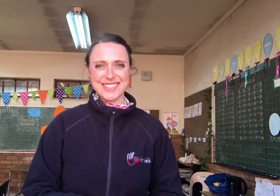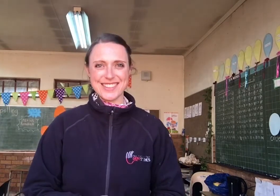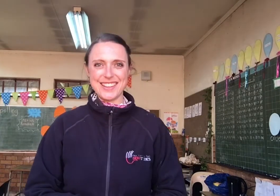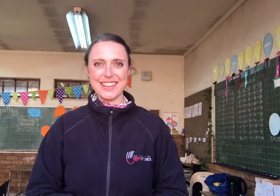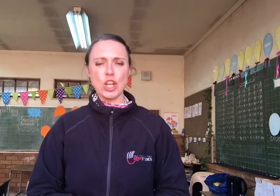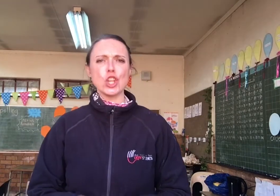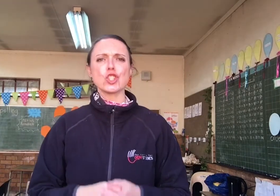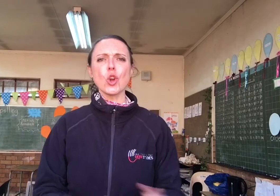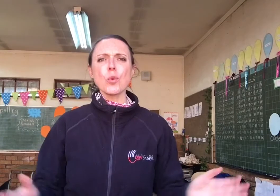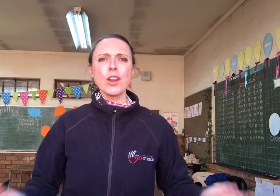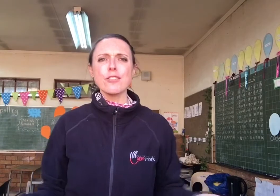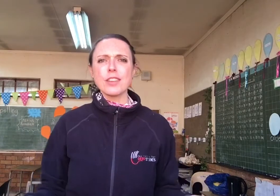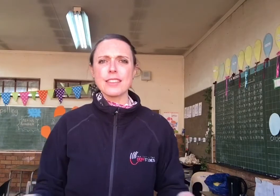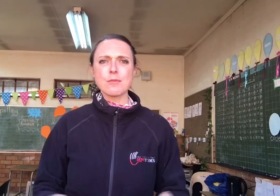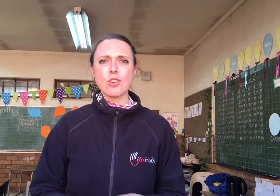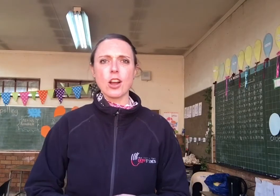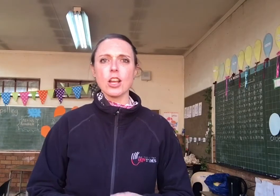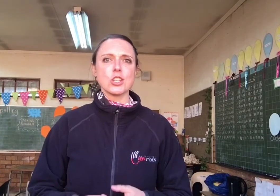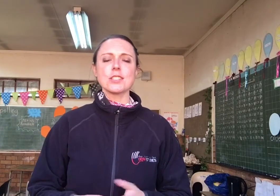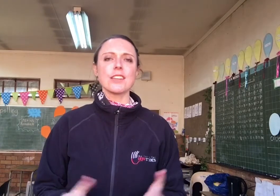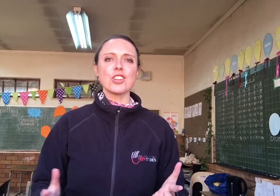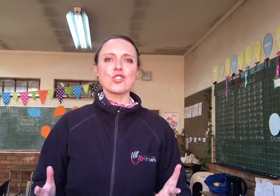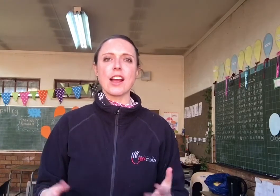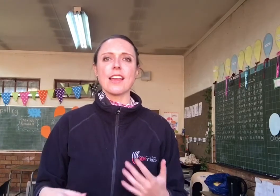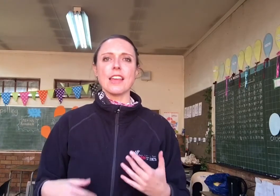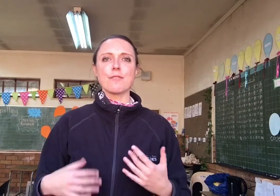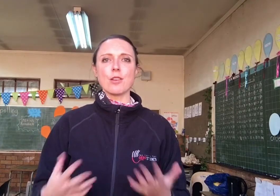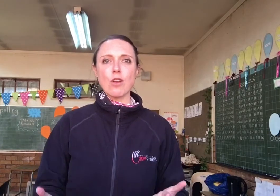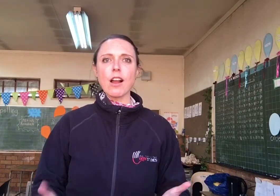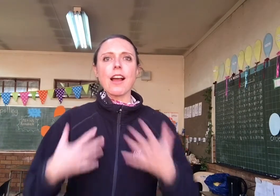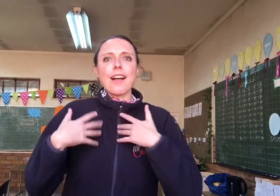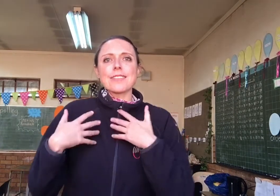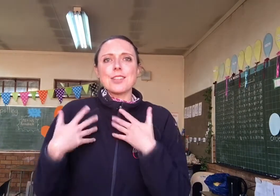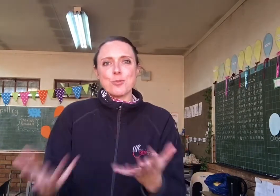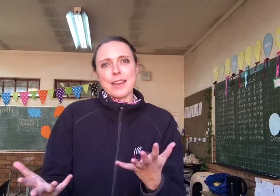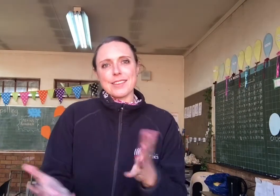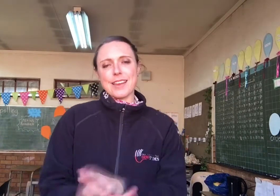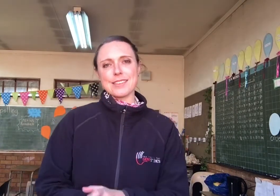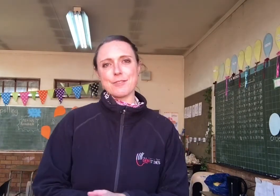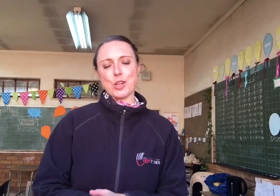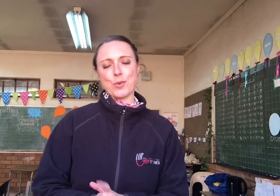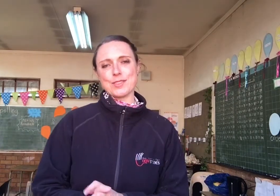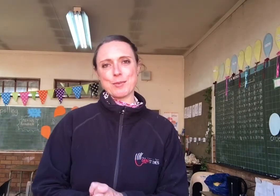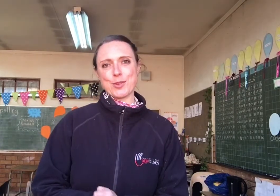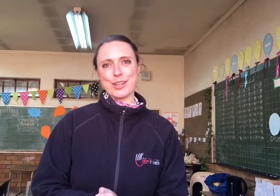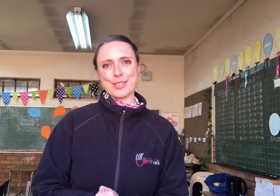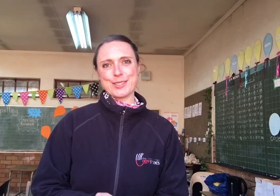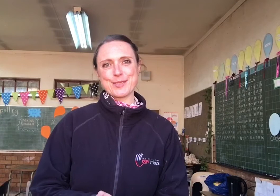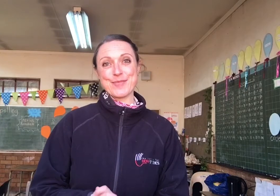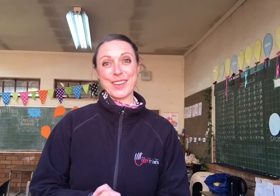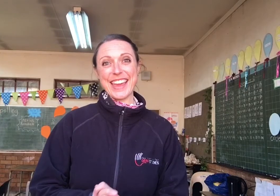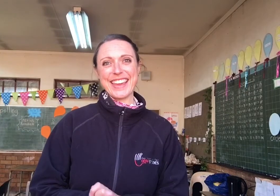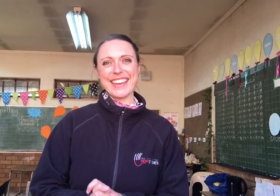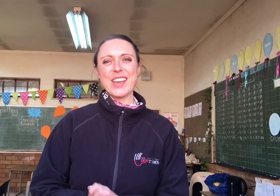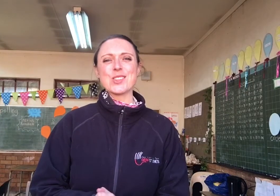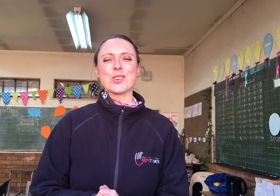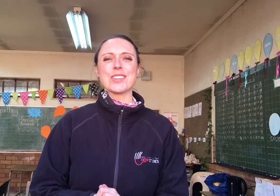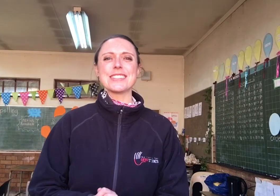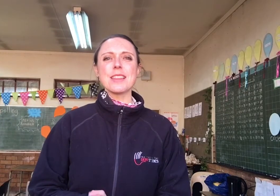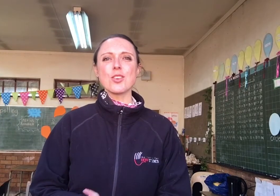sign. Don't worry if you get them wrong, just give it a try. If they're wrong, I'll send you back a video with some corrections. Okay, so send those to me